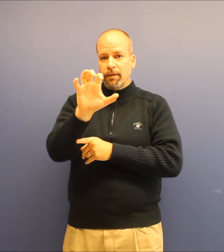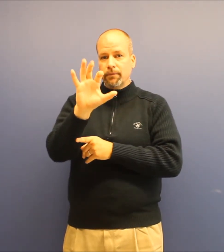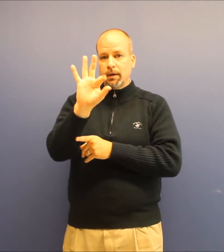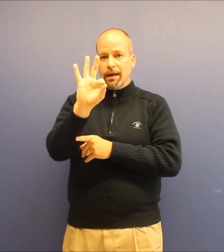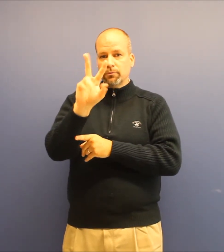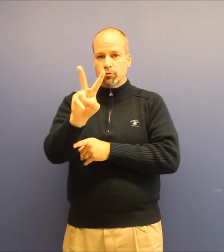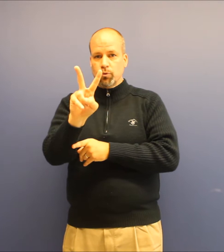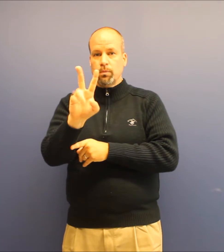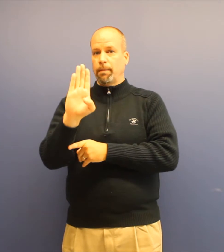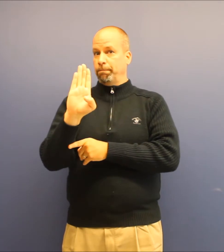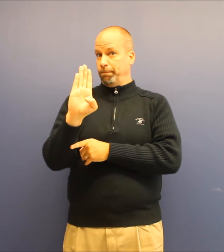$592 billion.